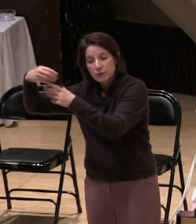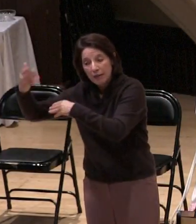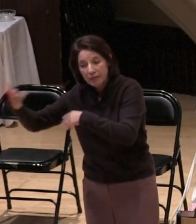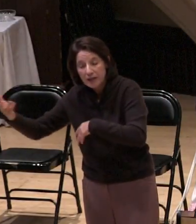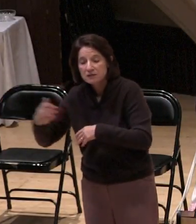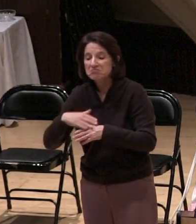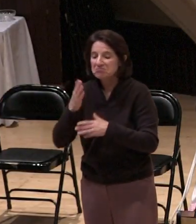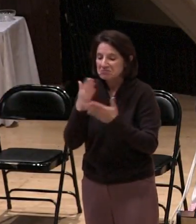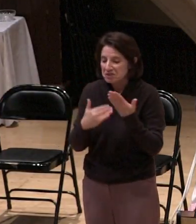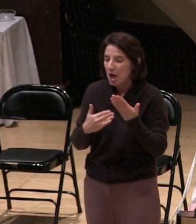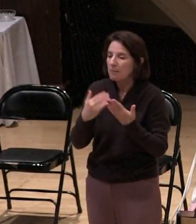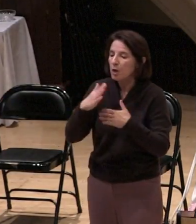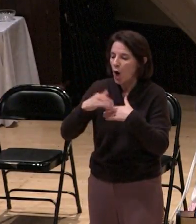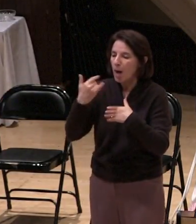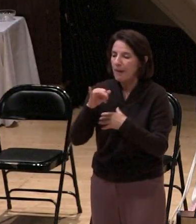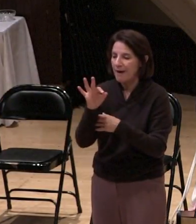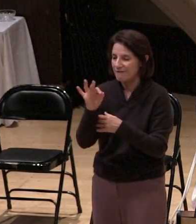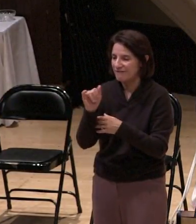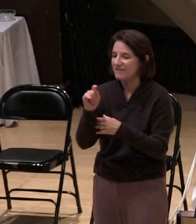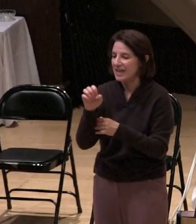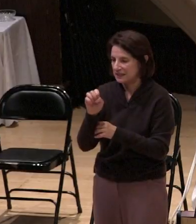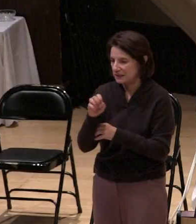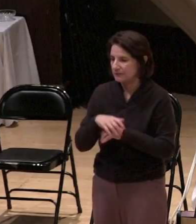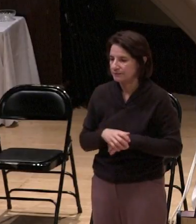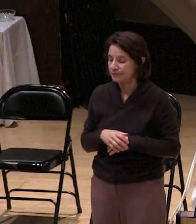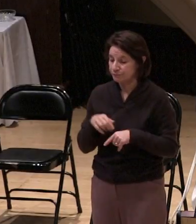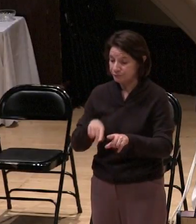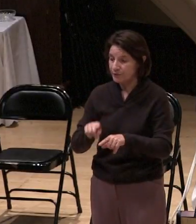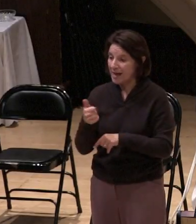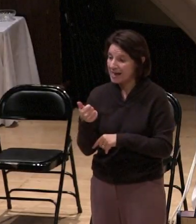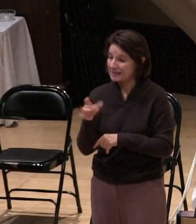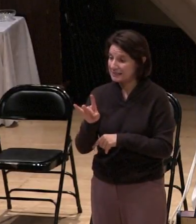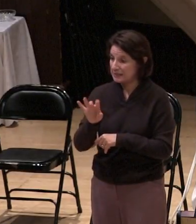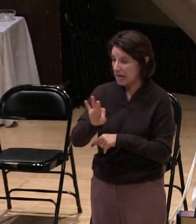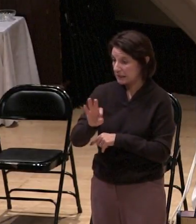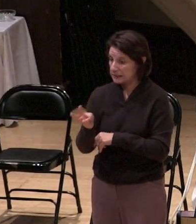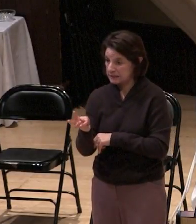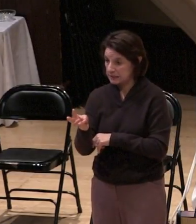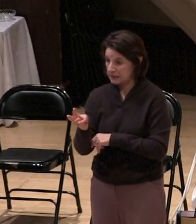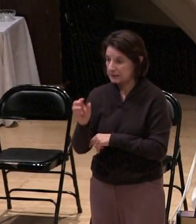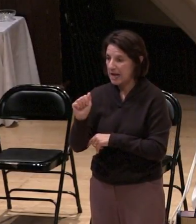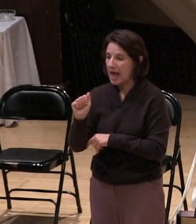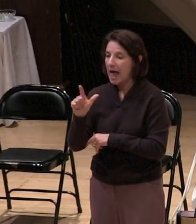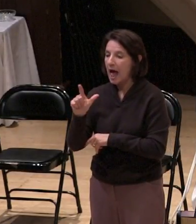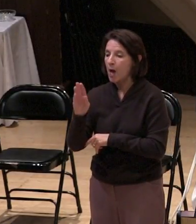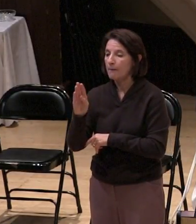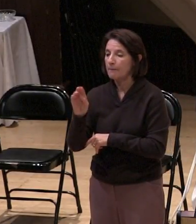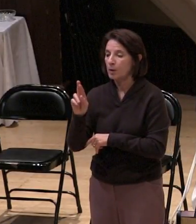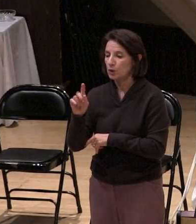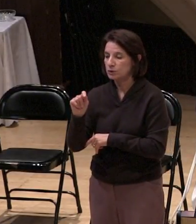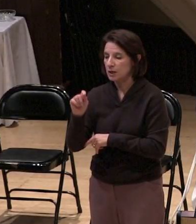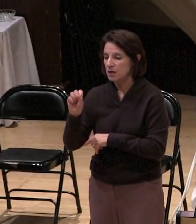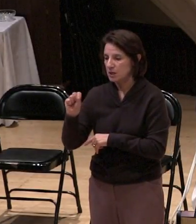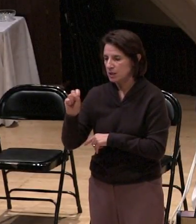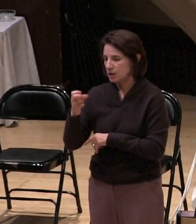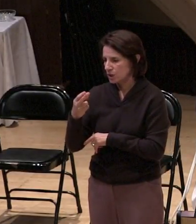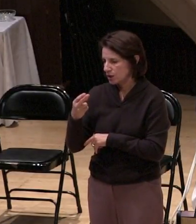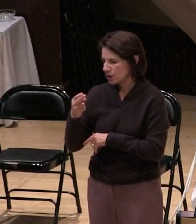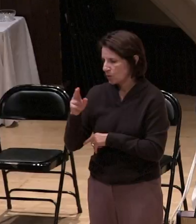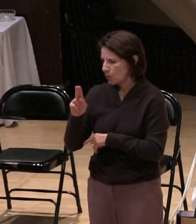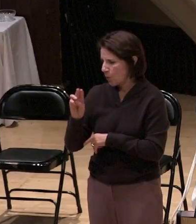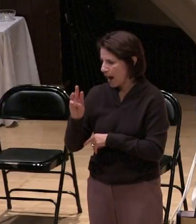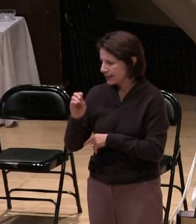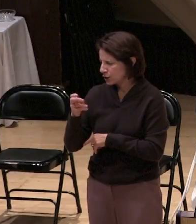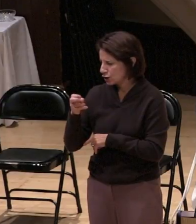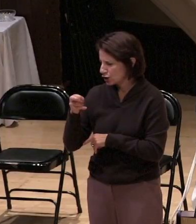faith. In 1896, Albert Schweitzer came upon the biblical passage, "Whosoever would save